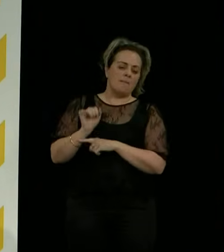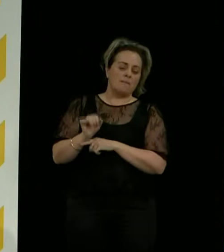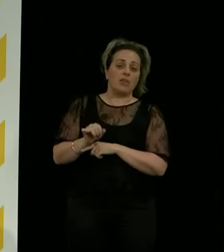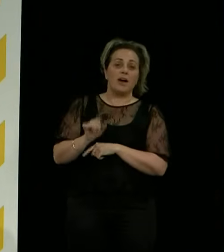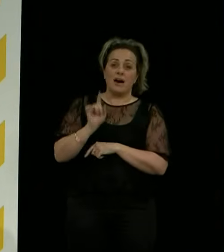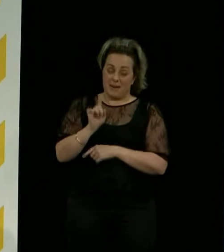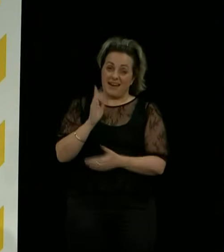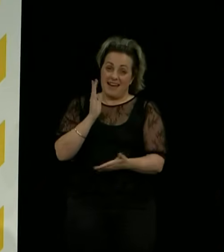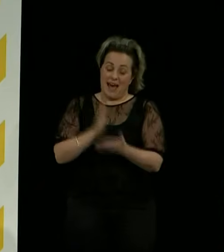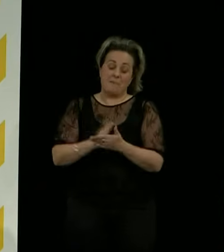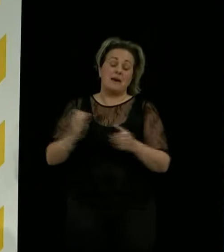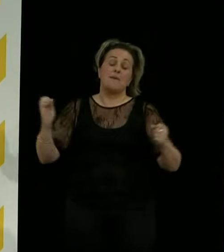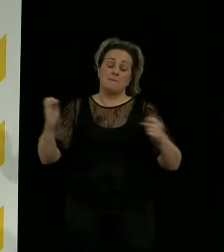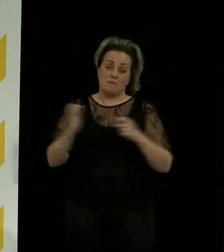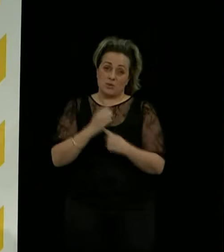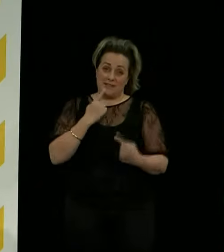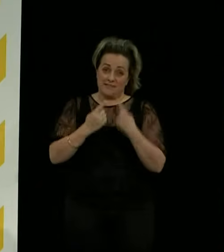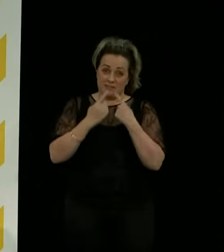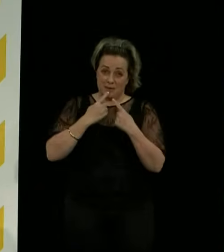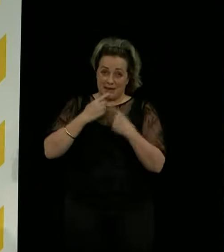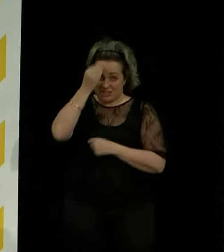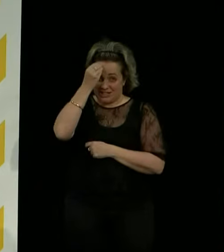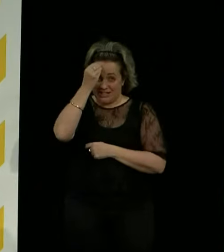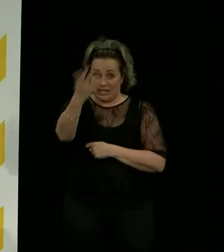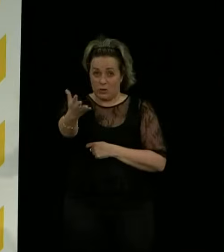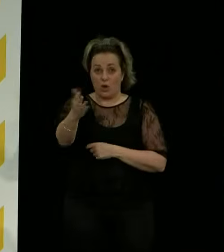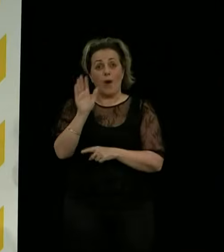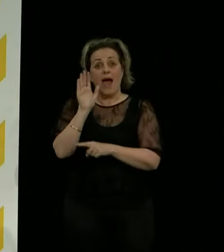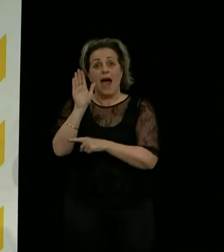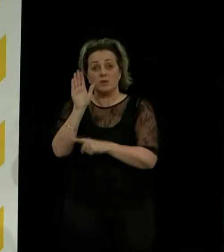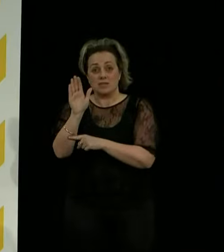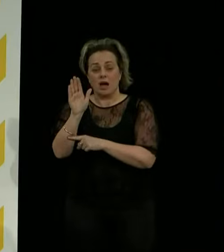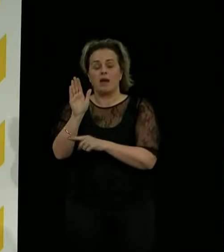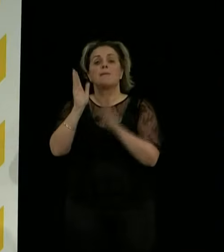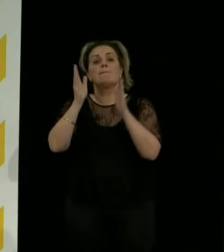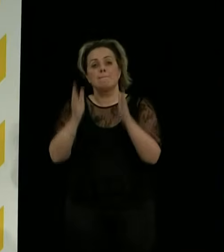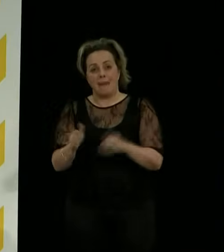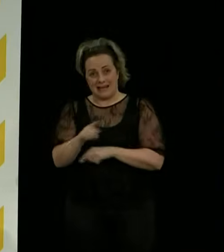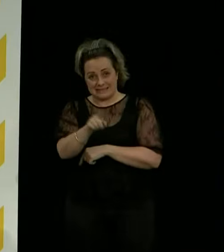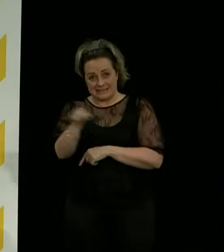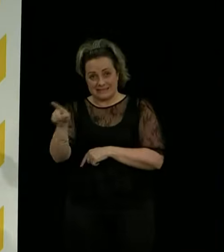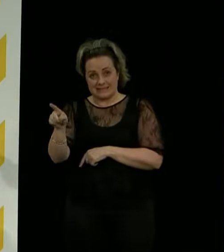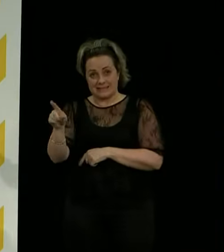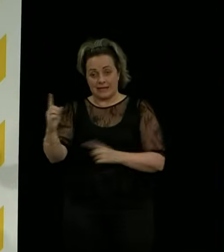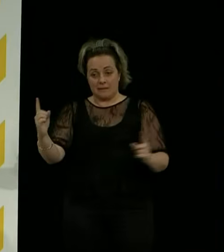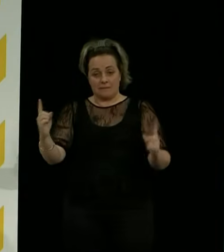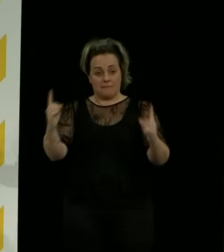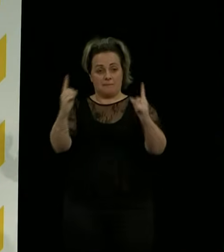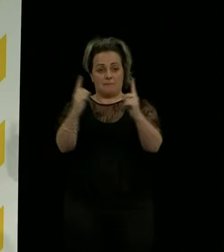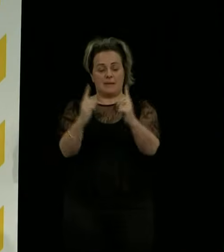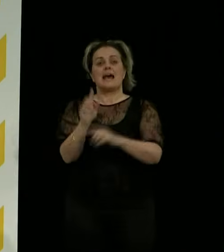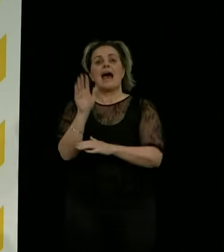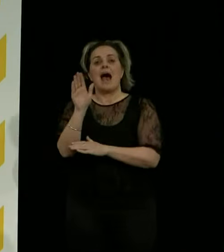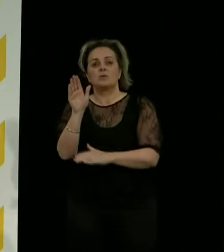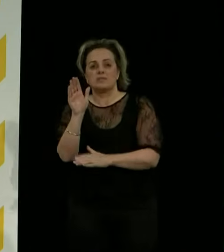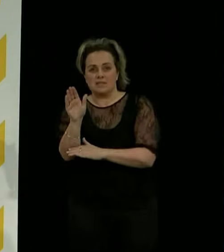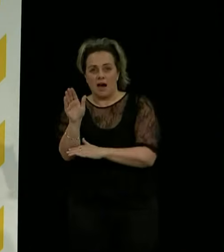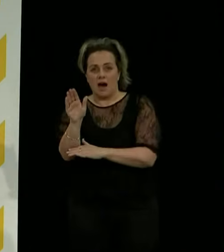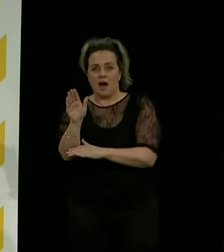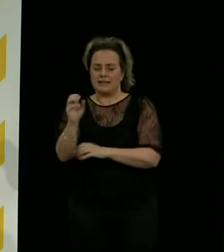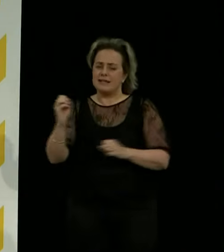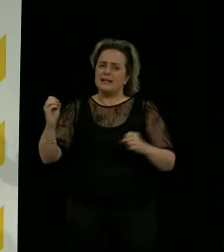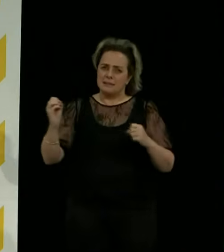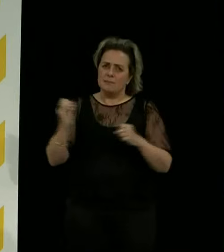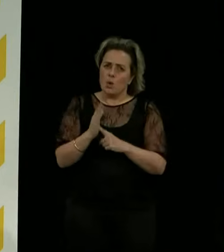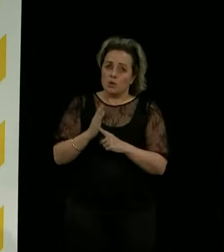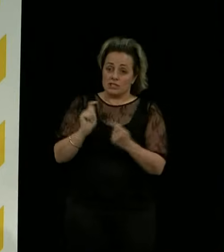is in fact the most relevant part of all. Keep it outside. This part is absolutely fundamental